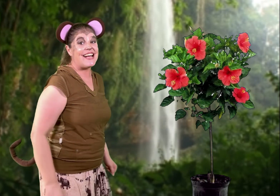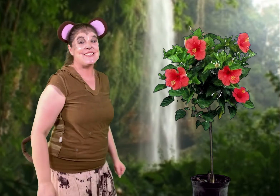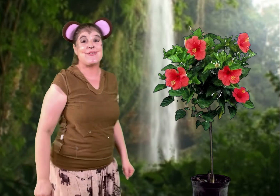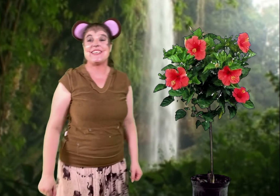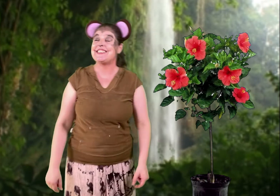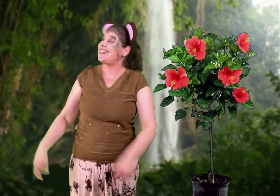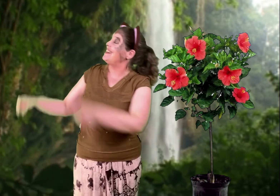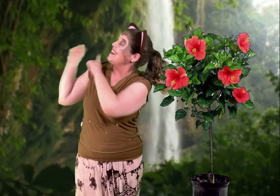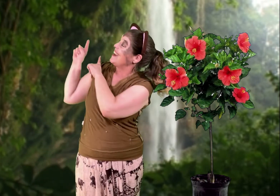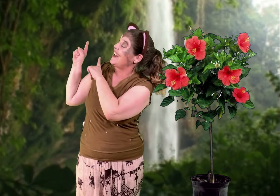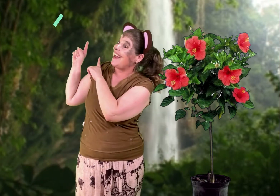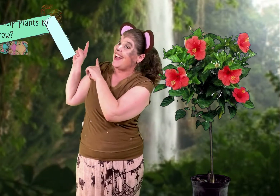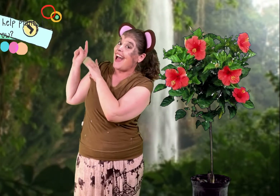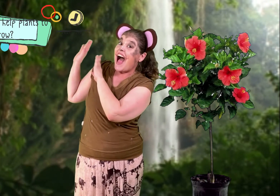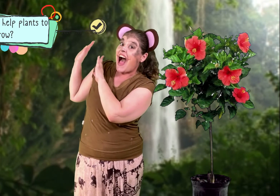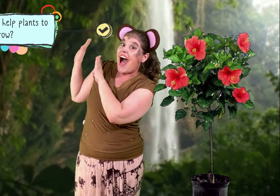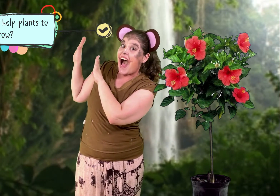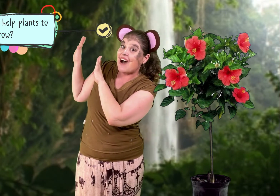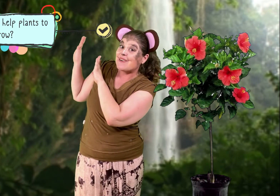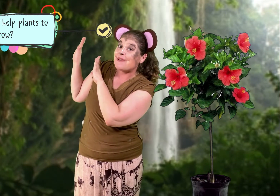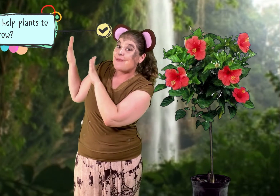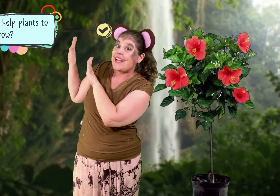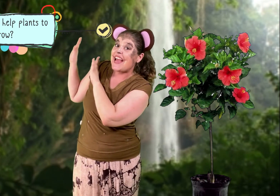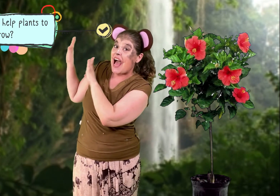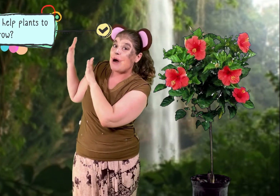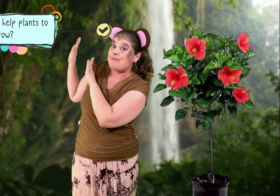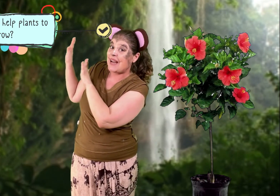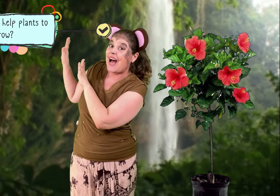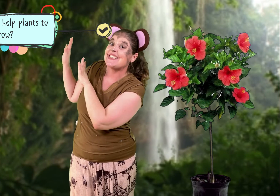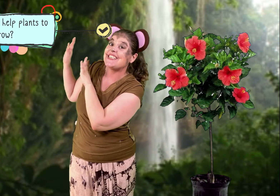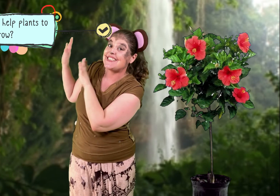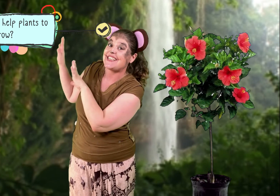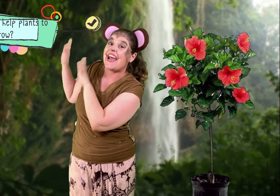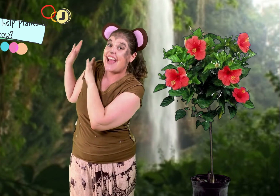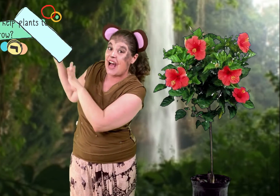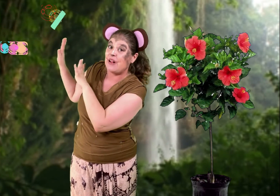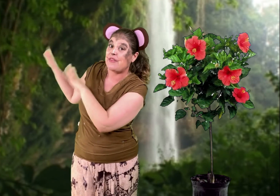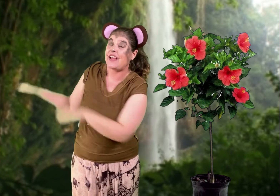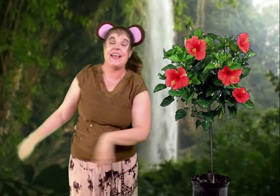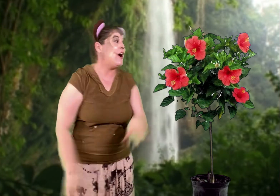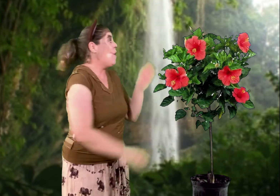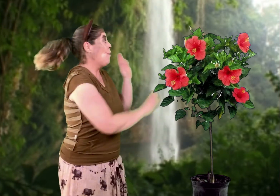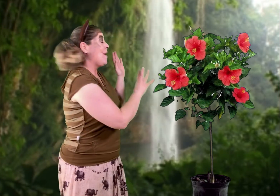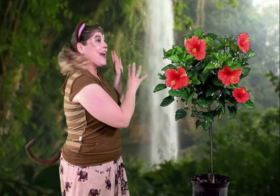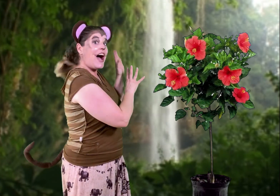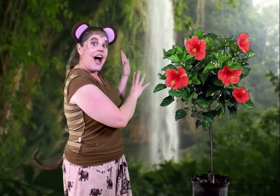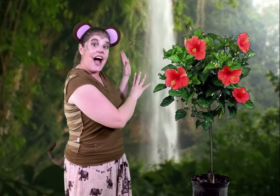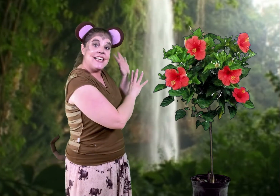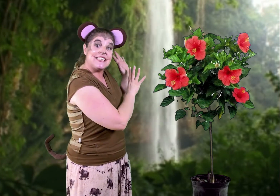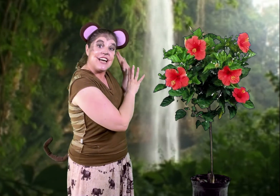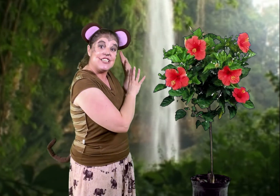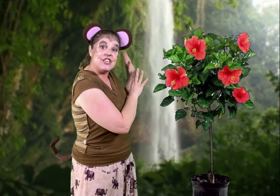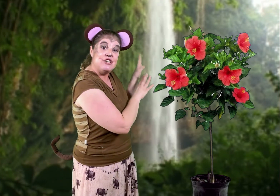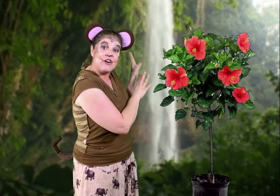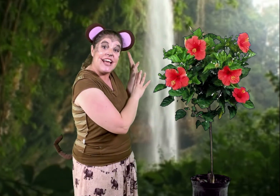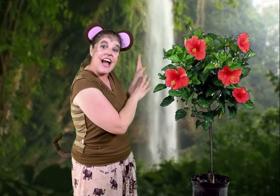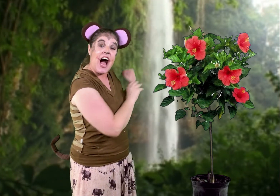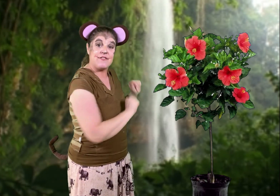science question. How can we help plants to stay healthy? I started looking after